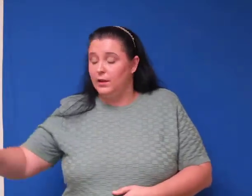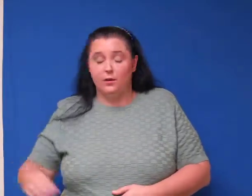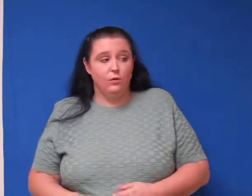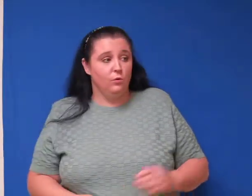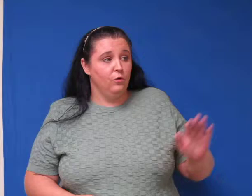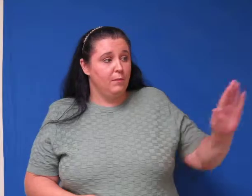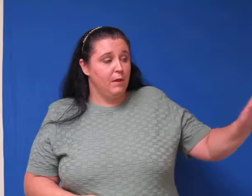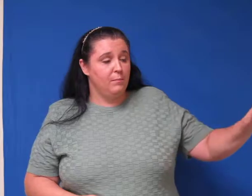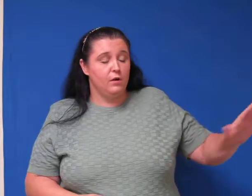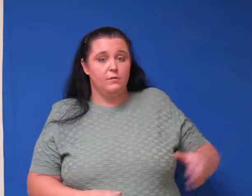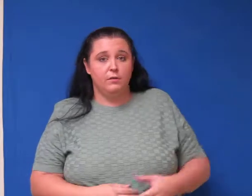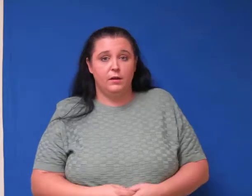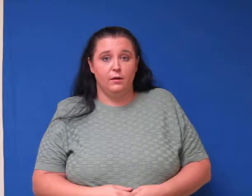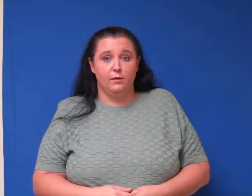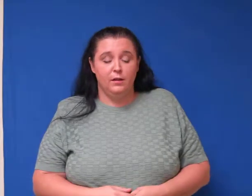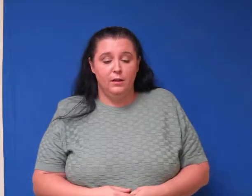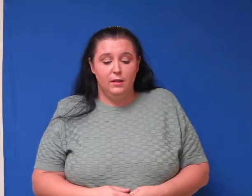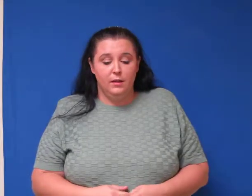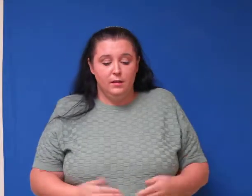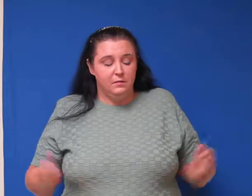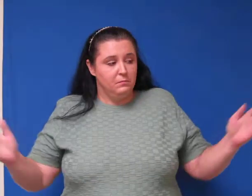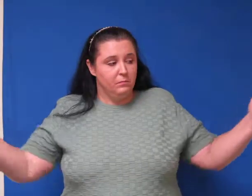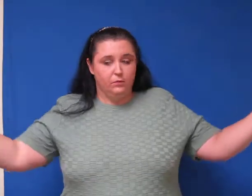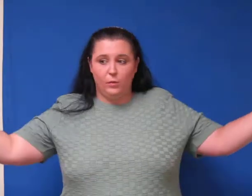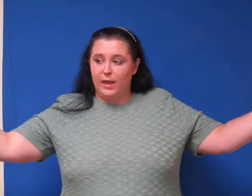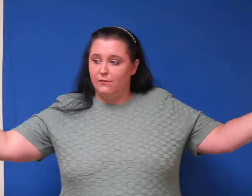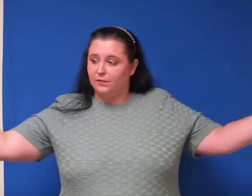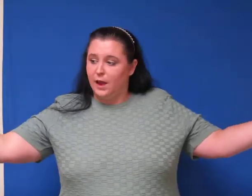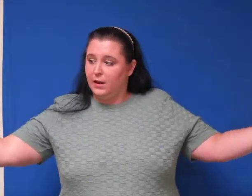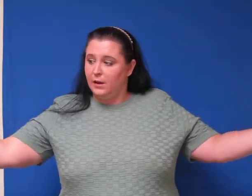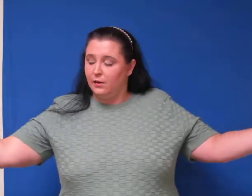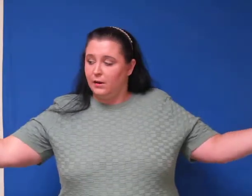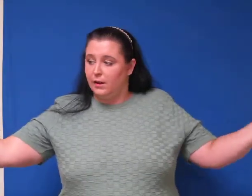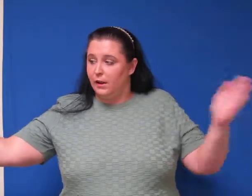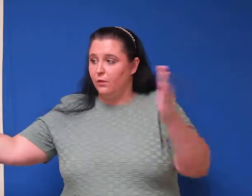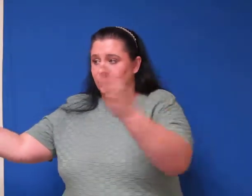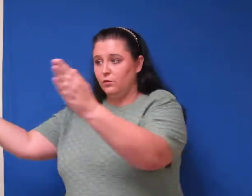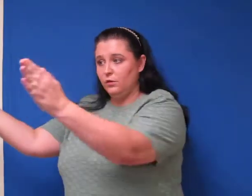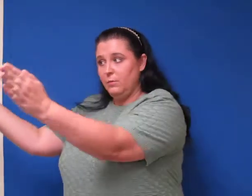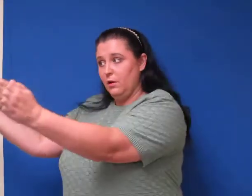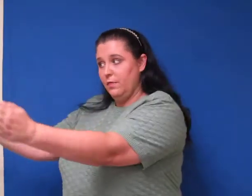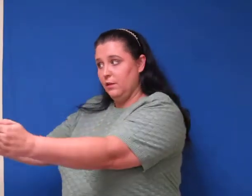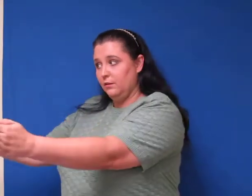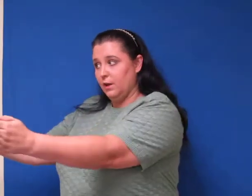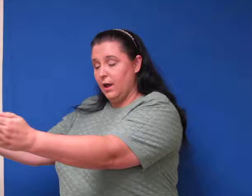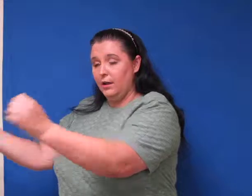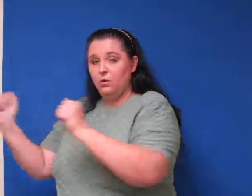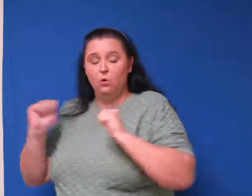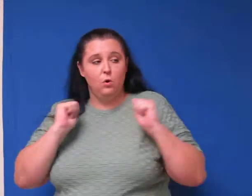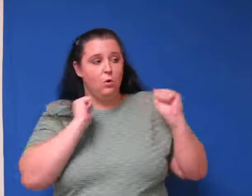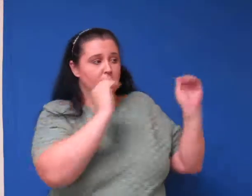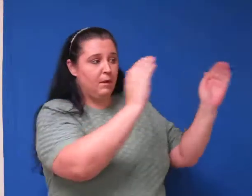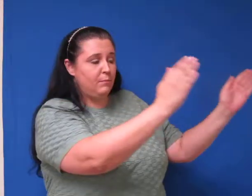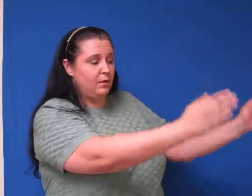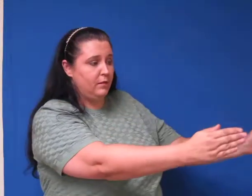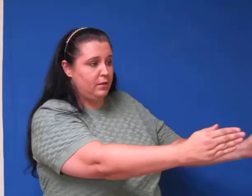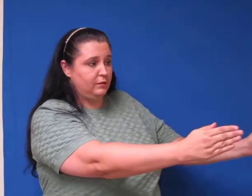here or they may be over there. So we have a signing area now that's going to be on this side, or it may be on this